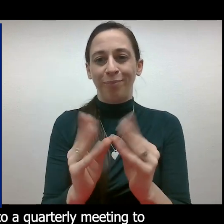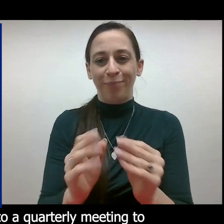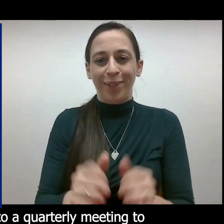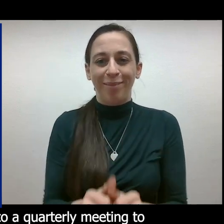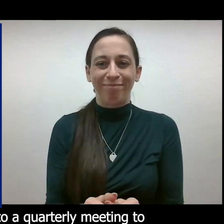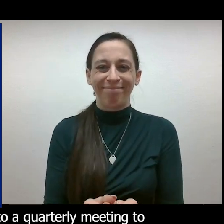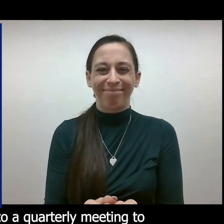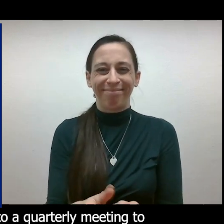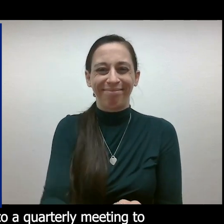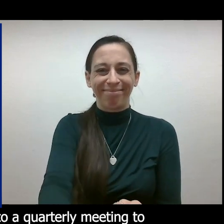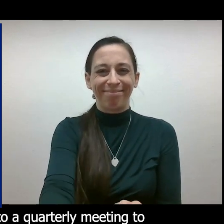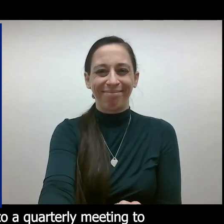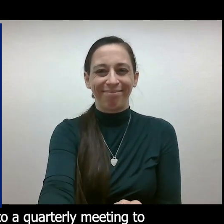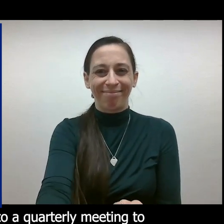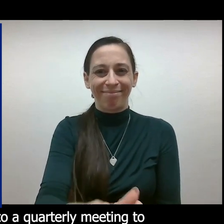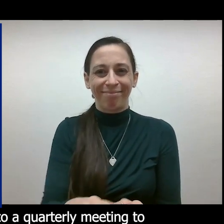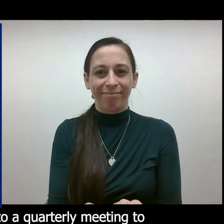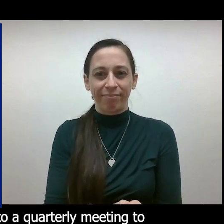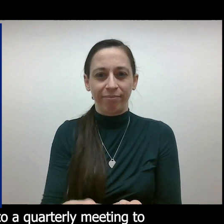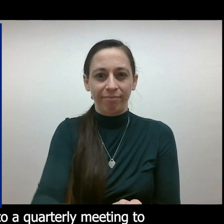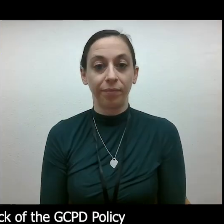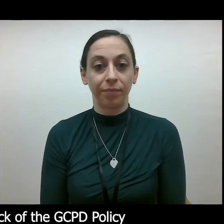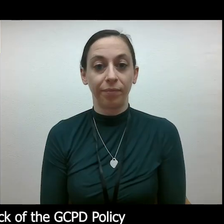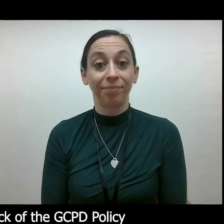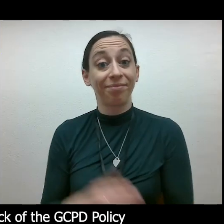provide a presentation.